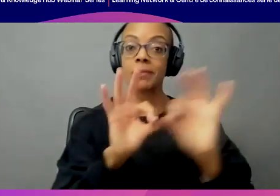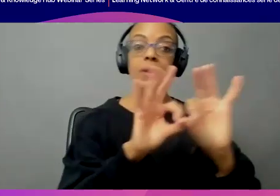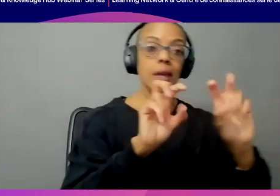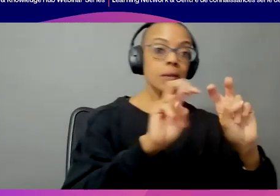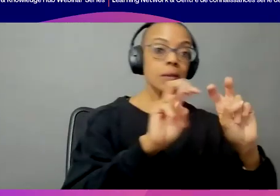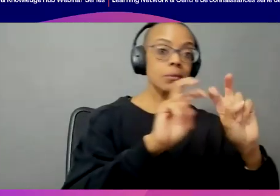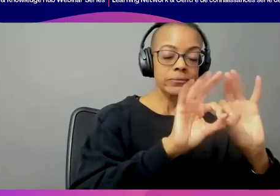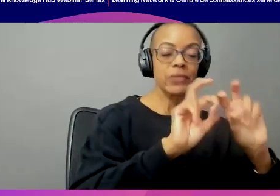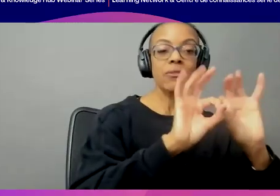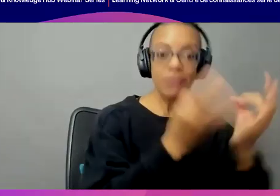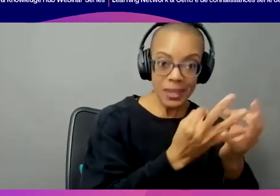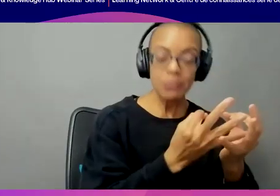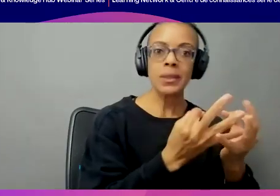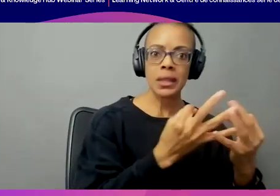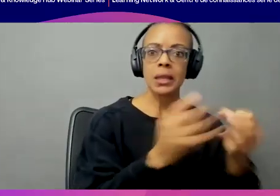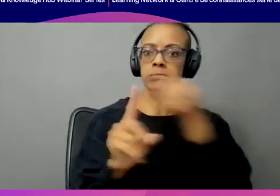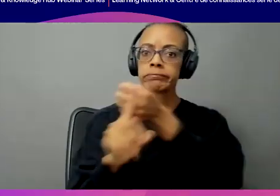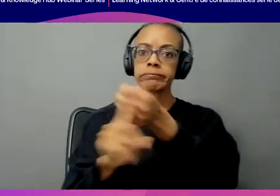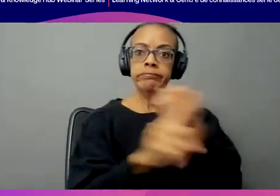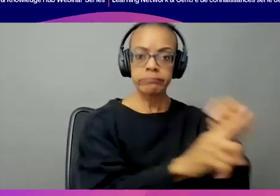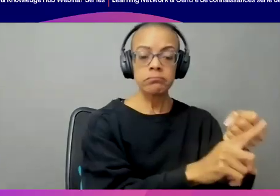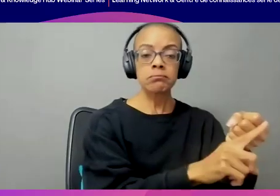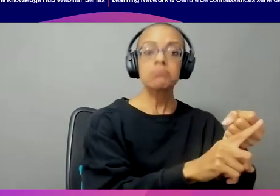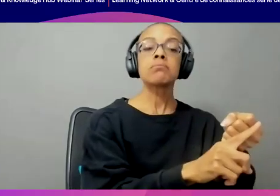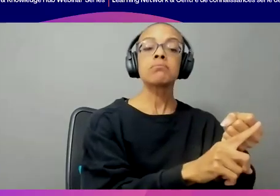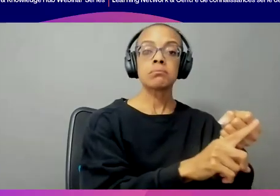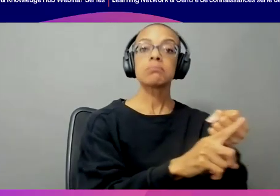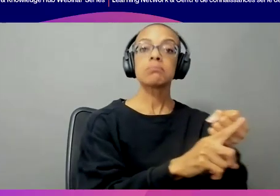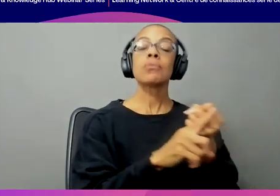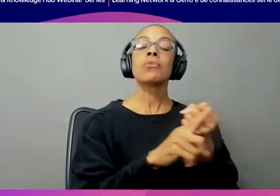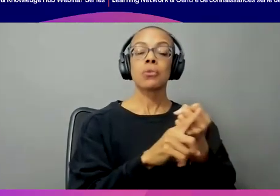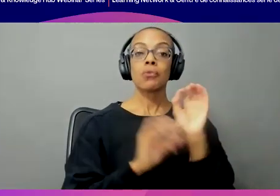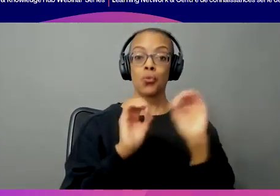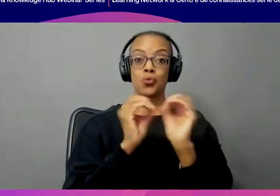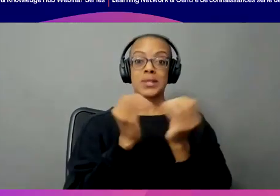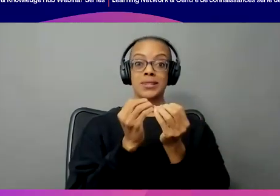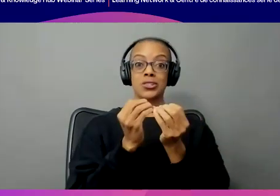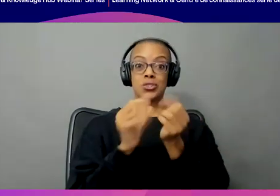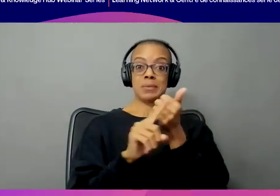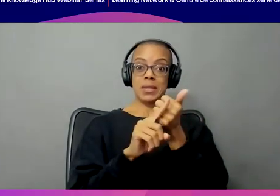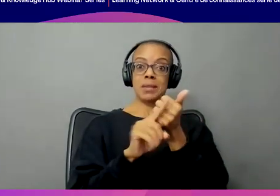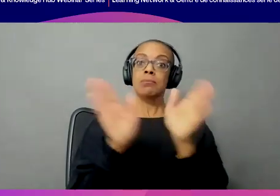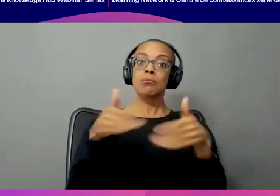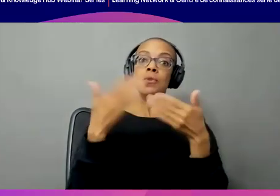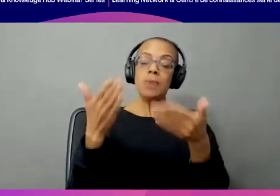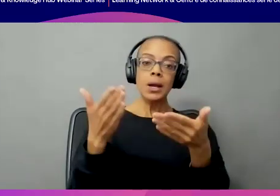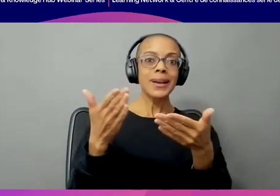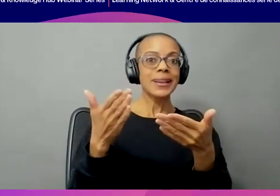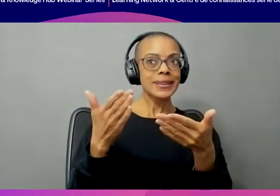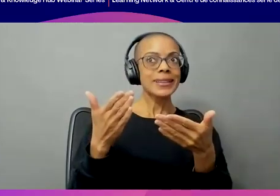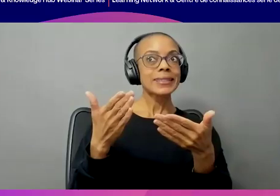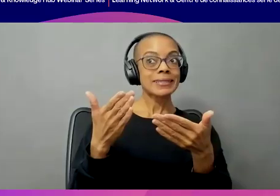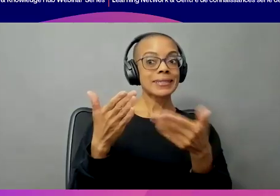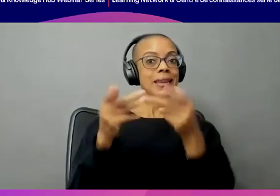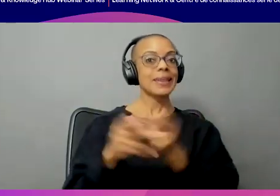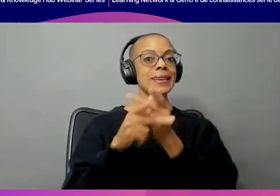well. But for the organizations, we often are providing a form of aftercare